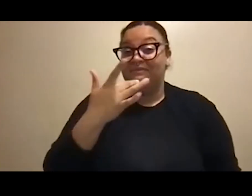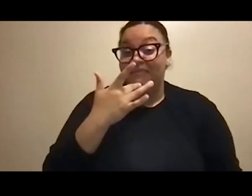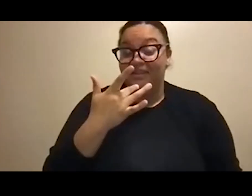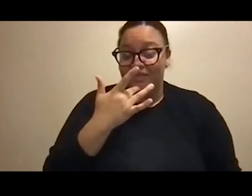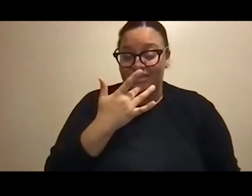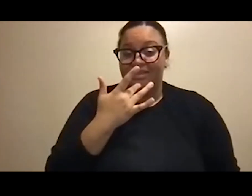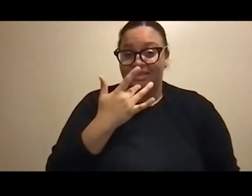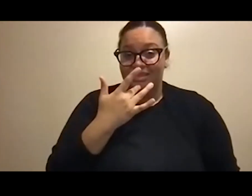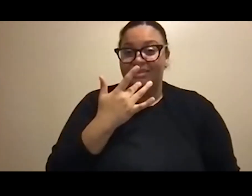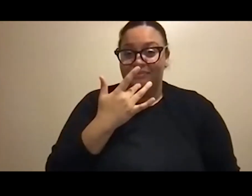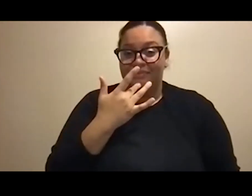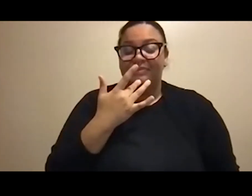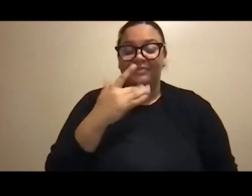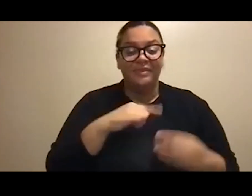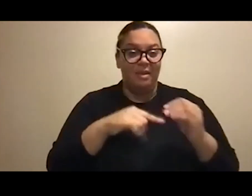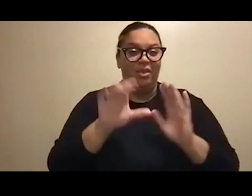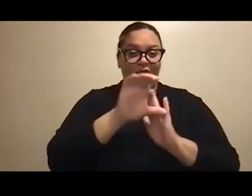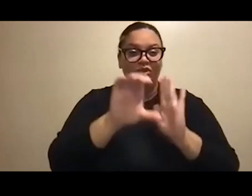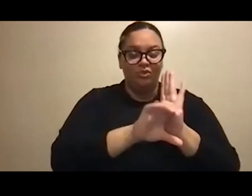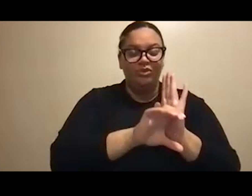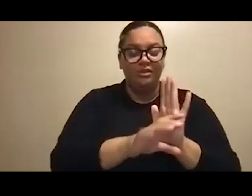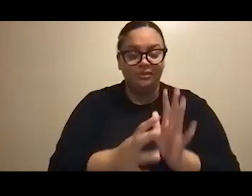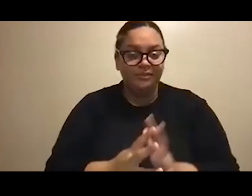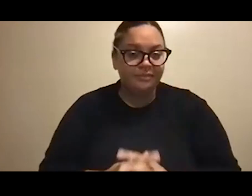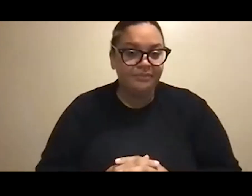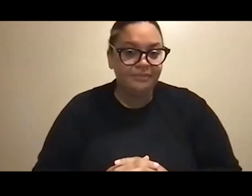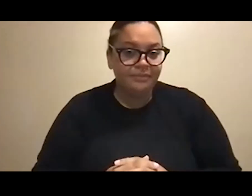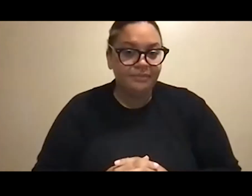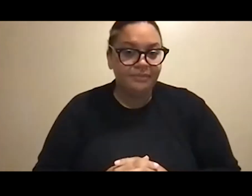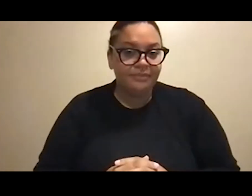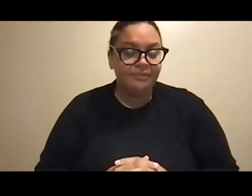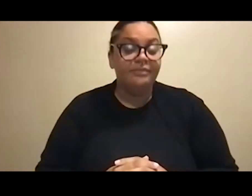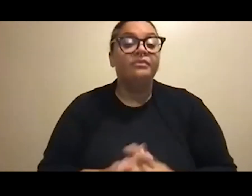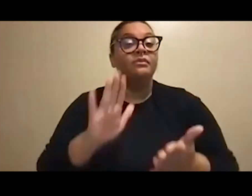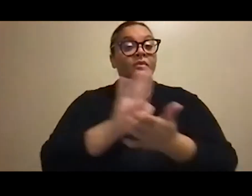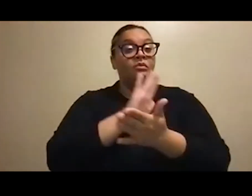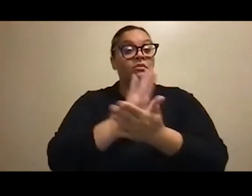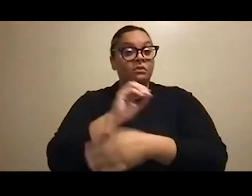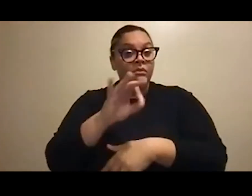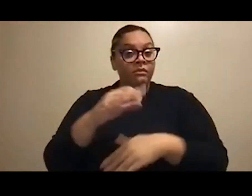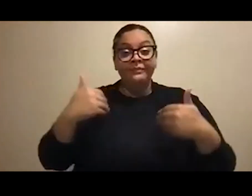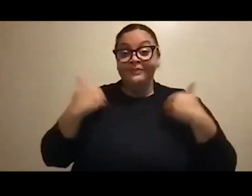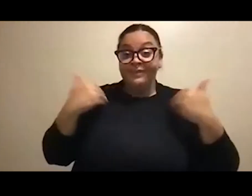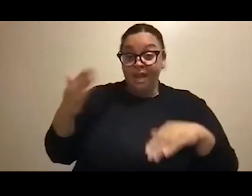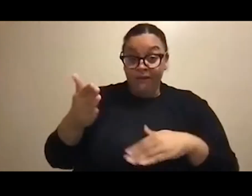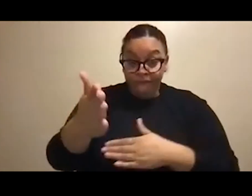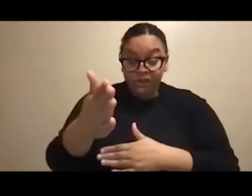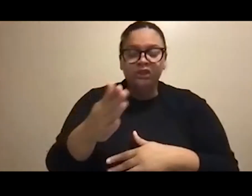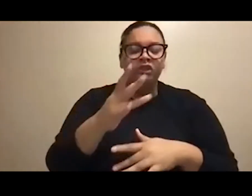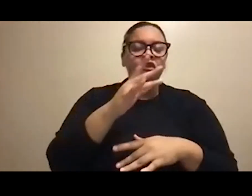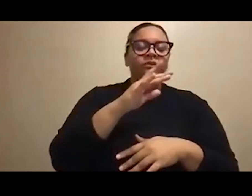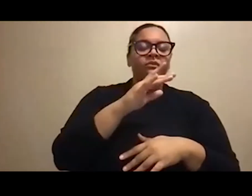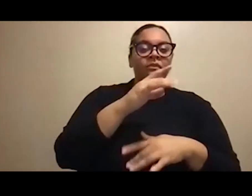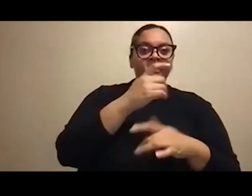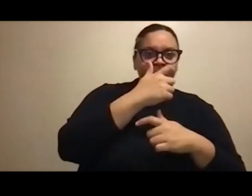illustrations of the cultural constitution is a school of young fish, curious and interested, was swimming